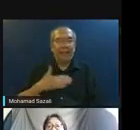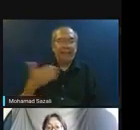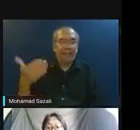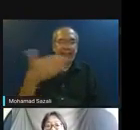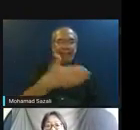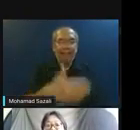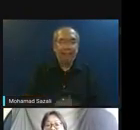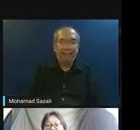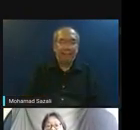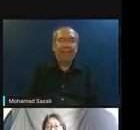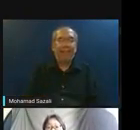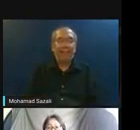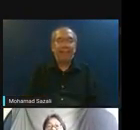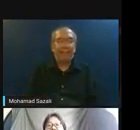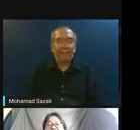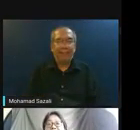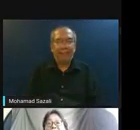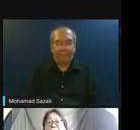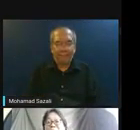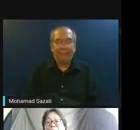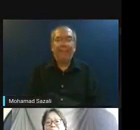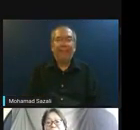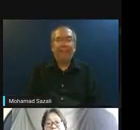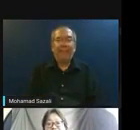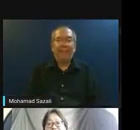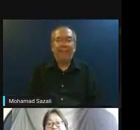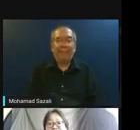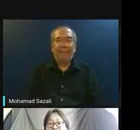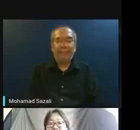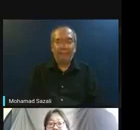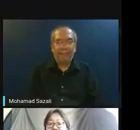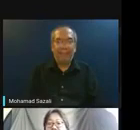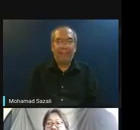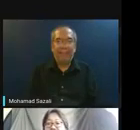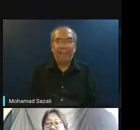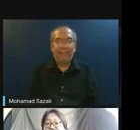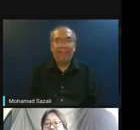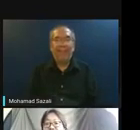is brighter. Next slide, please.